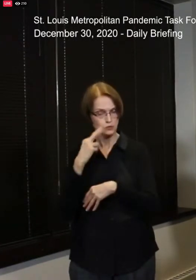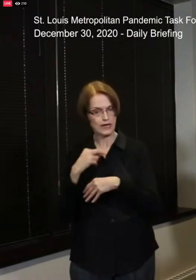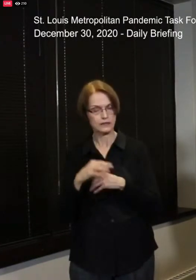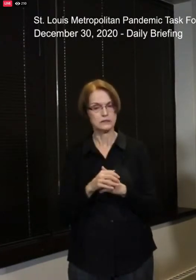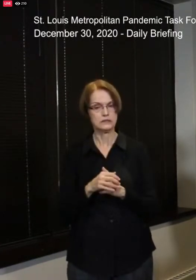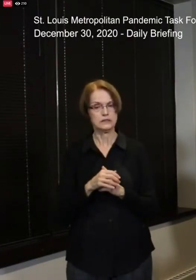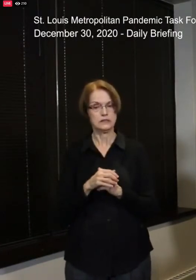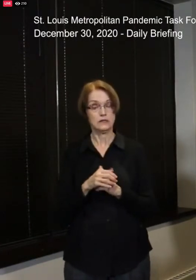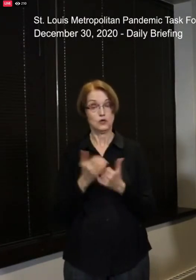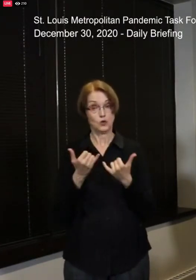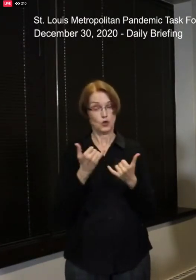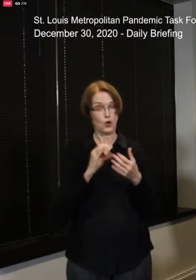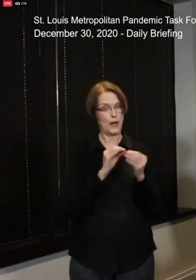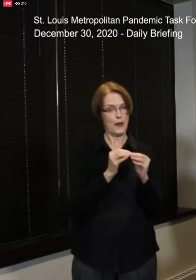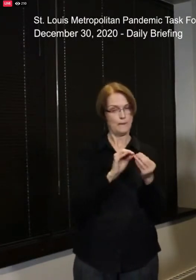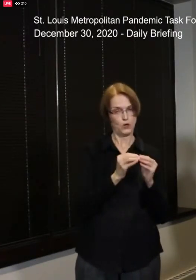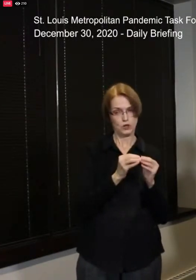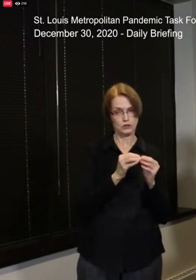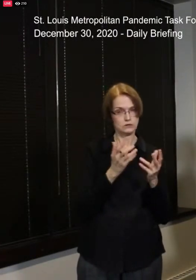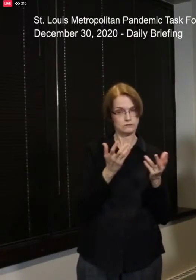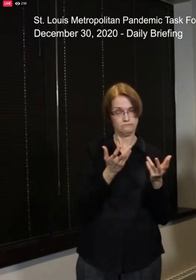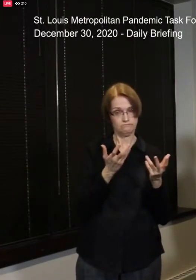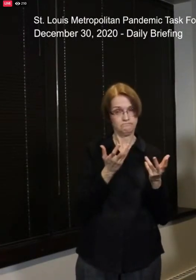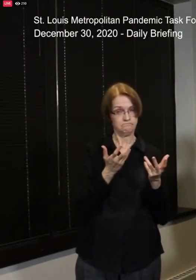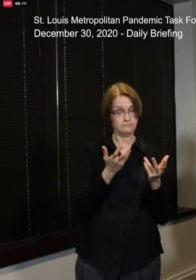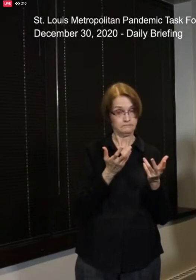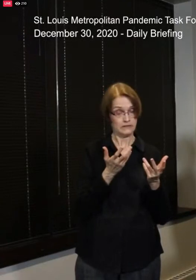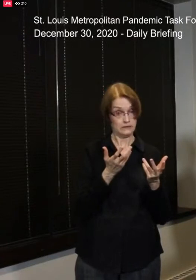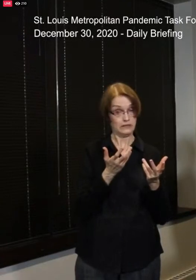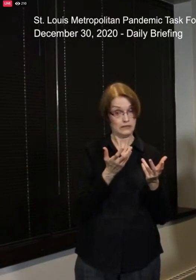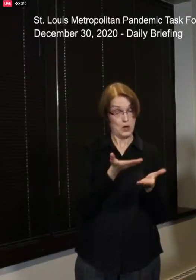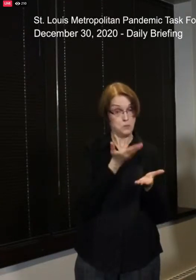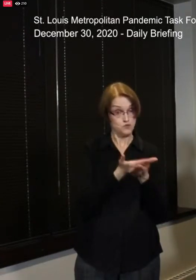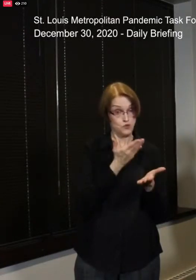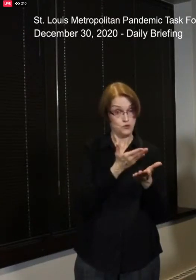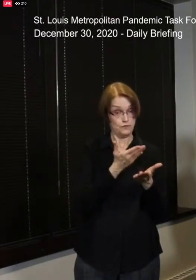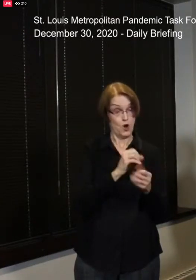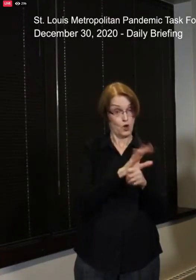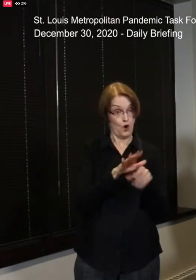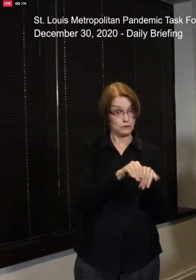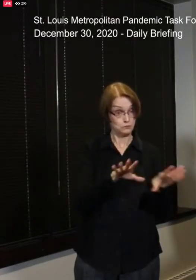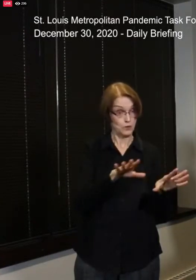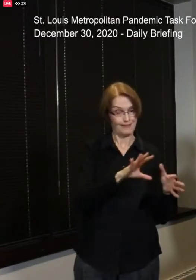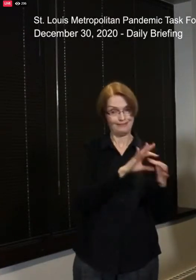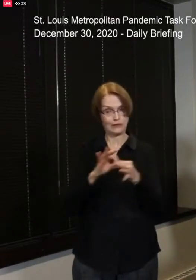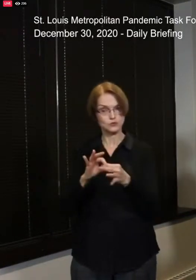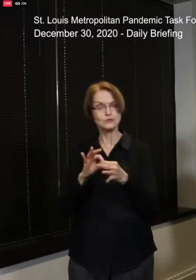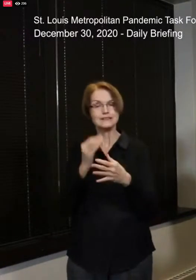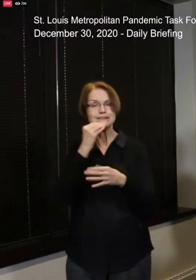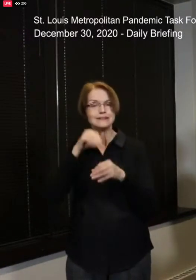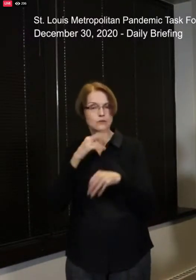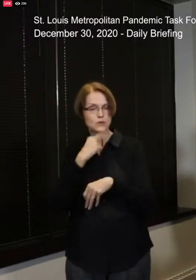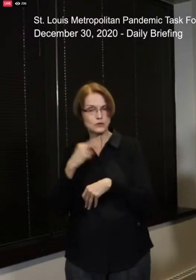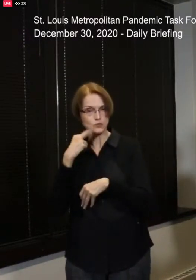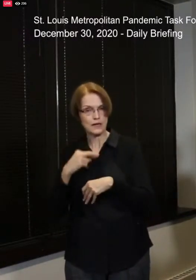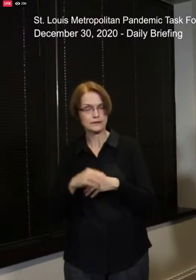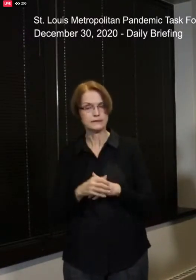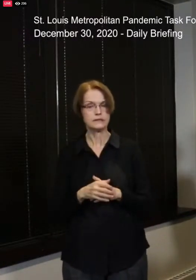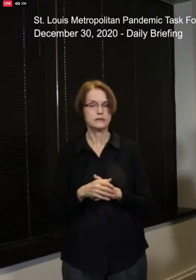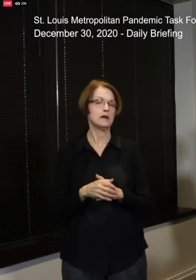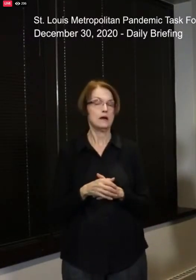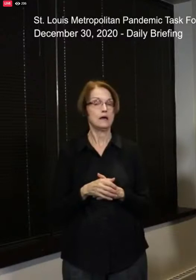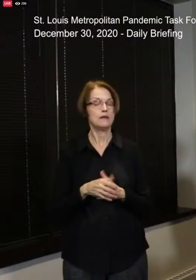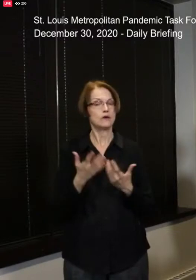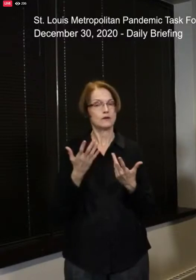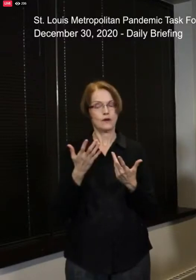about COVID-19 cases in the region linked to indoor dining at restaurants? Yeah, so we don't get the data for